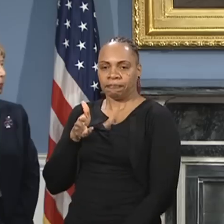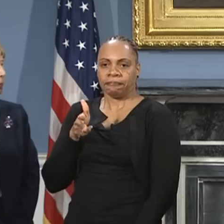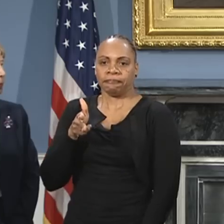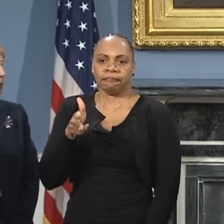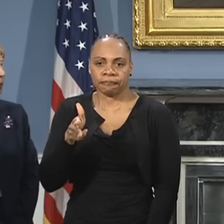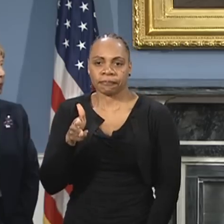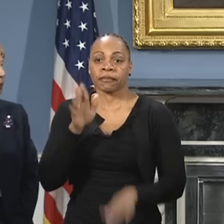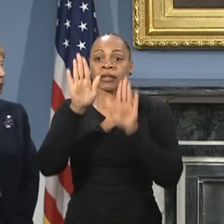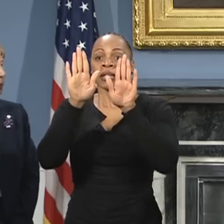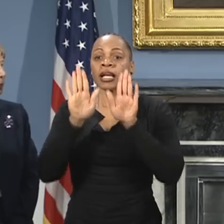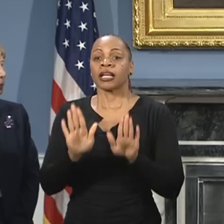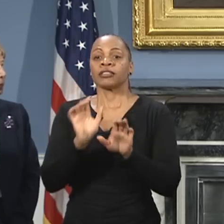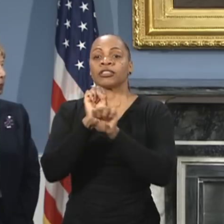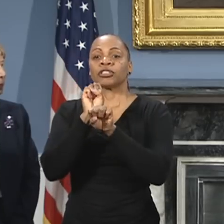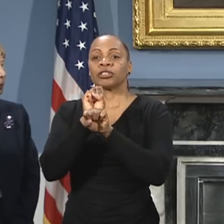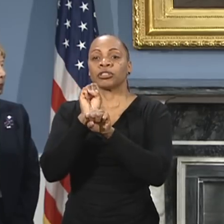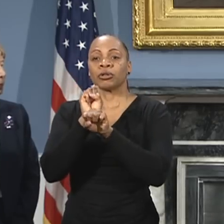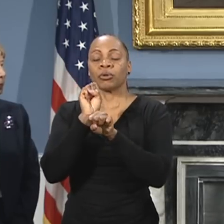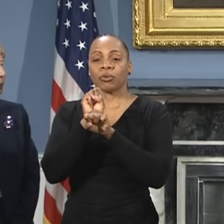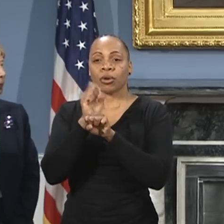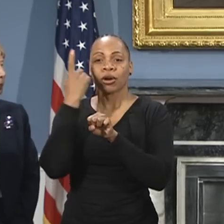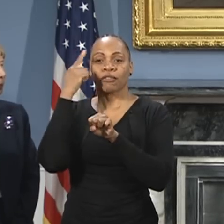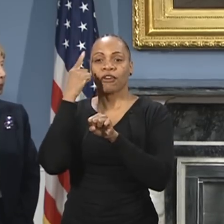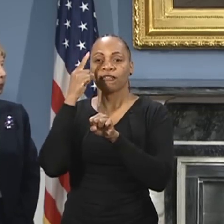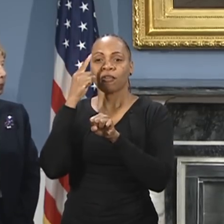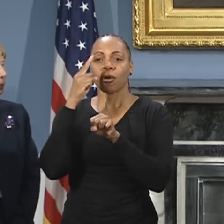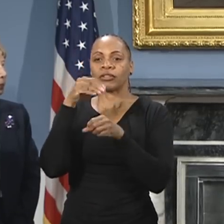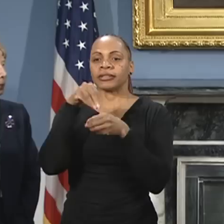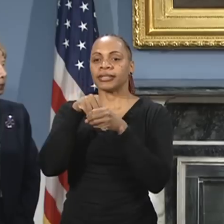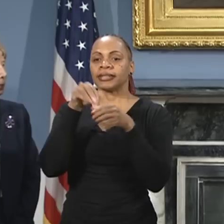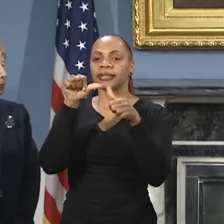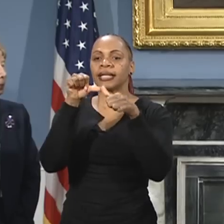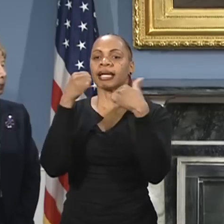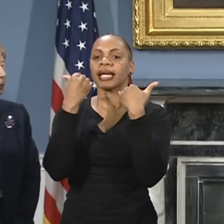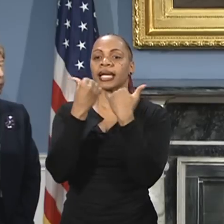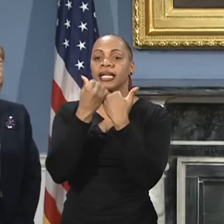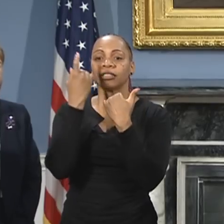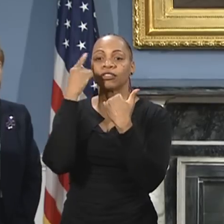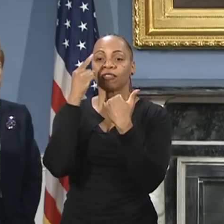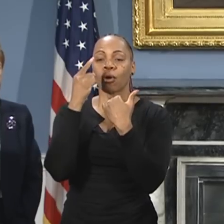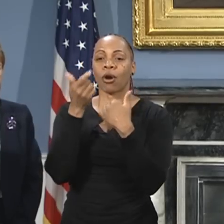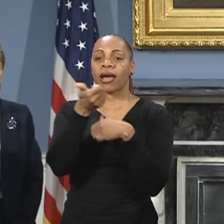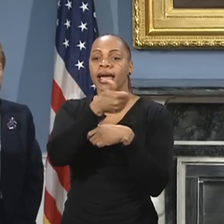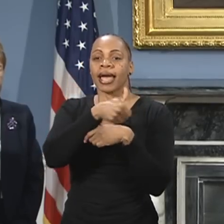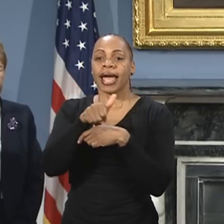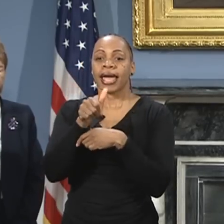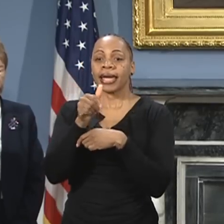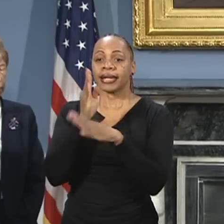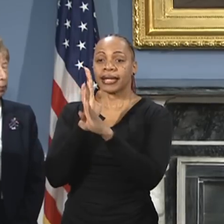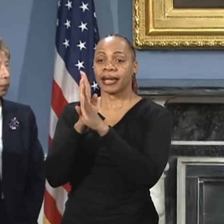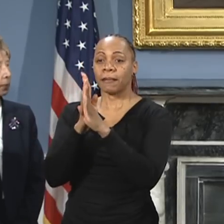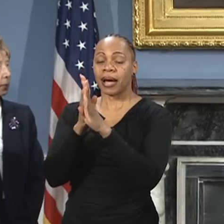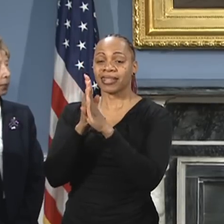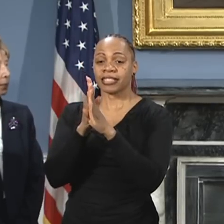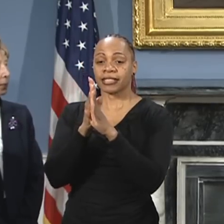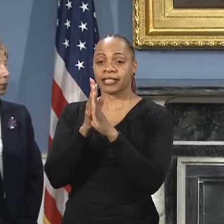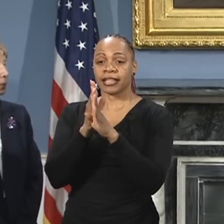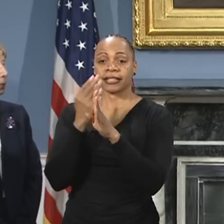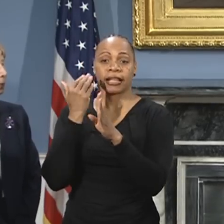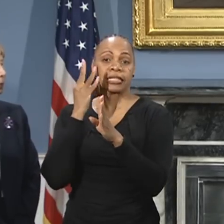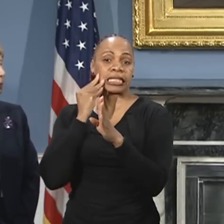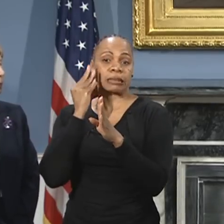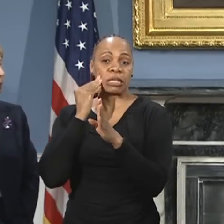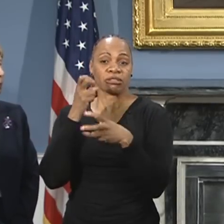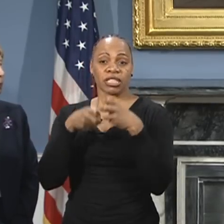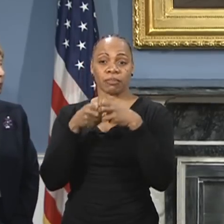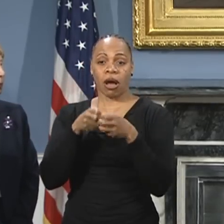Excellent work was done to agree on a interagency effort to tow any buses that did experience problems so they